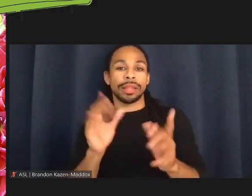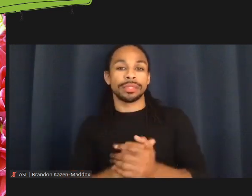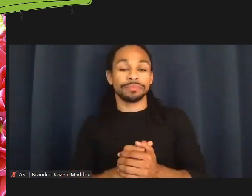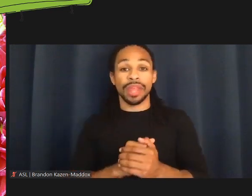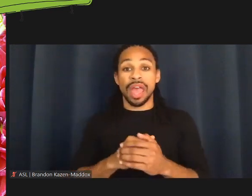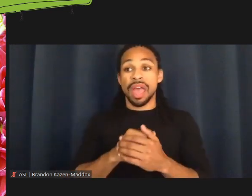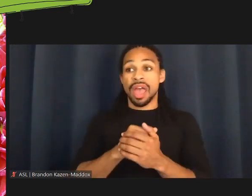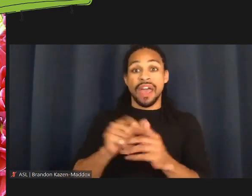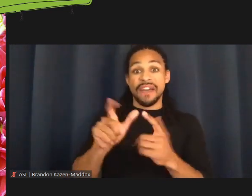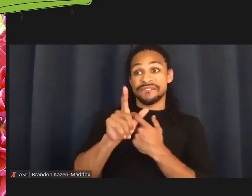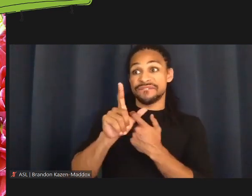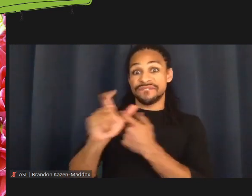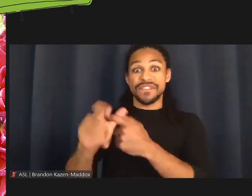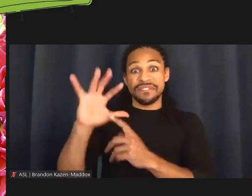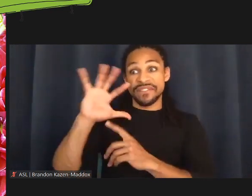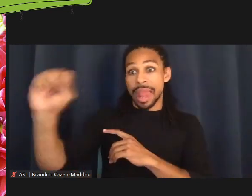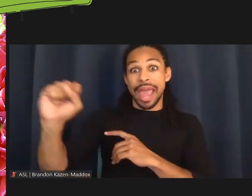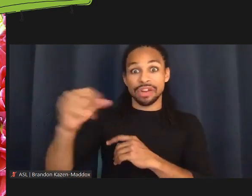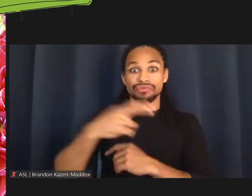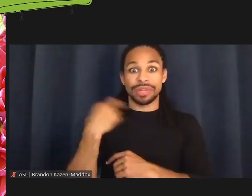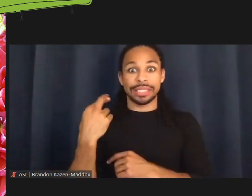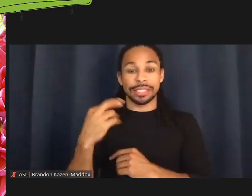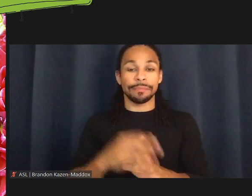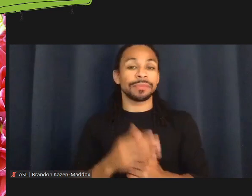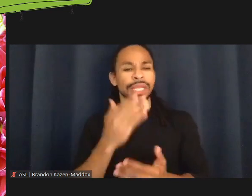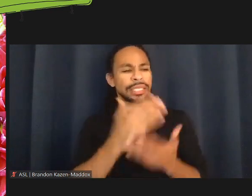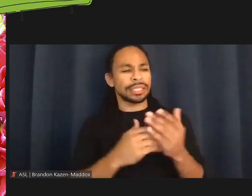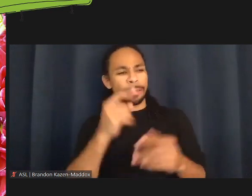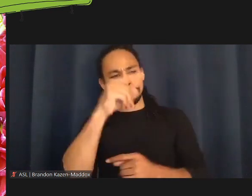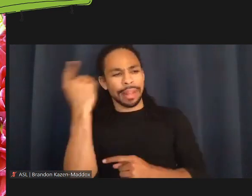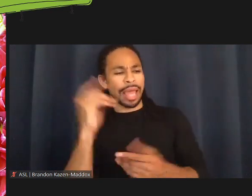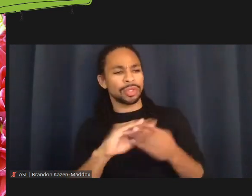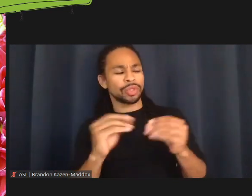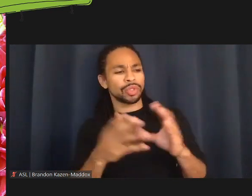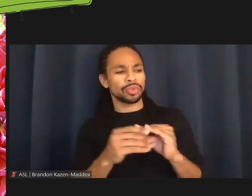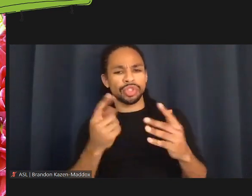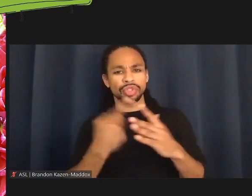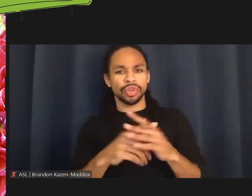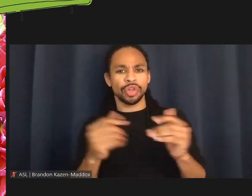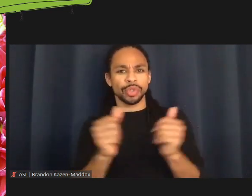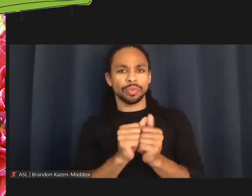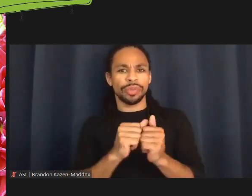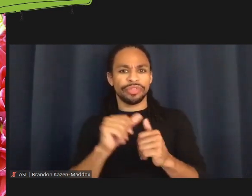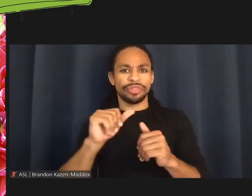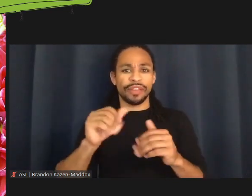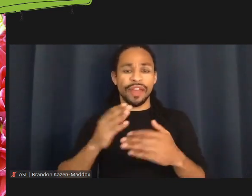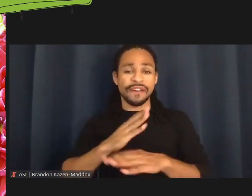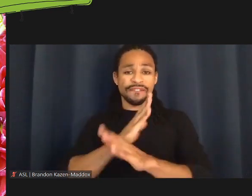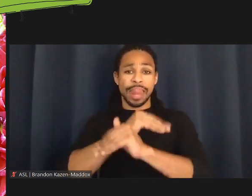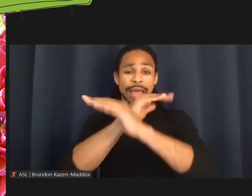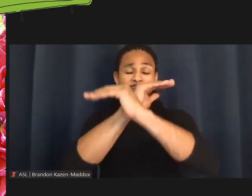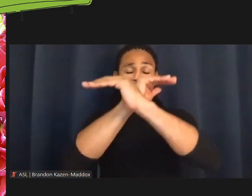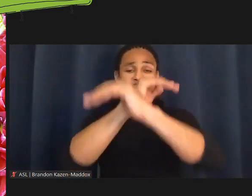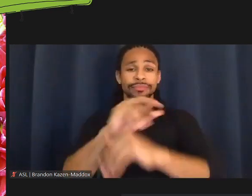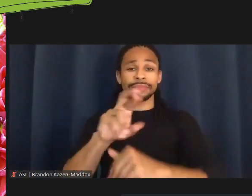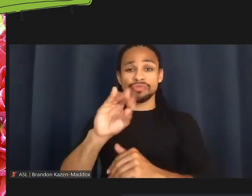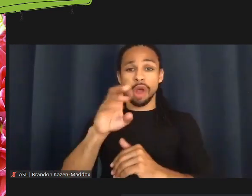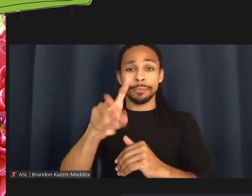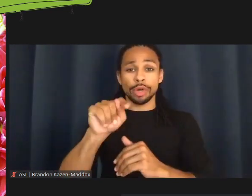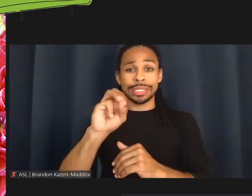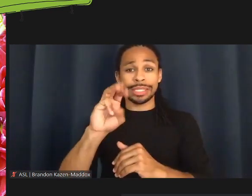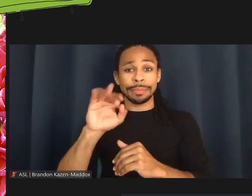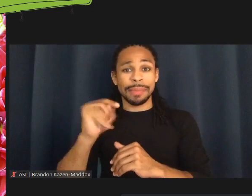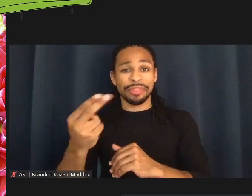Some Black stories start with flight. Robert Smith hoisted himself onto a windowsill, his note proclaiming, "I loved